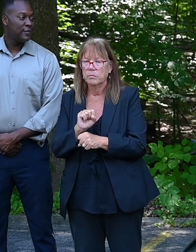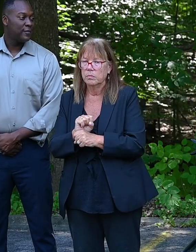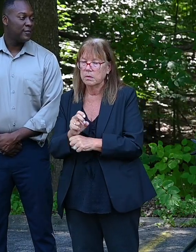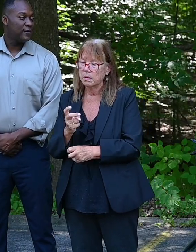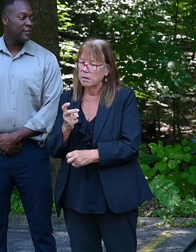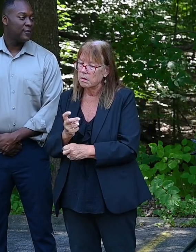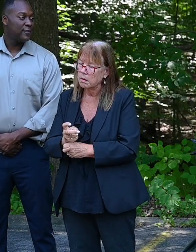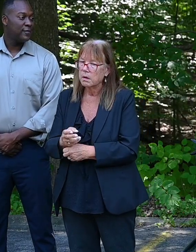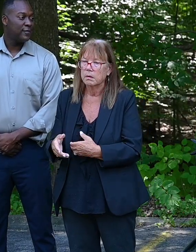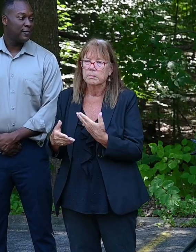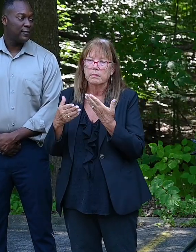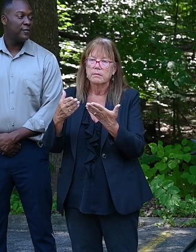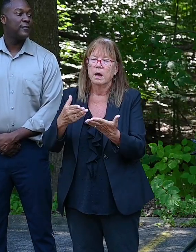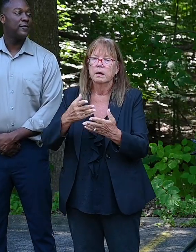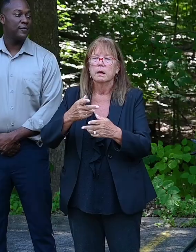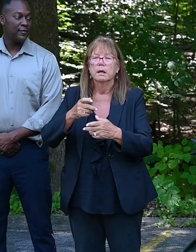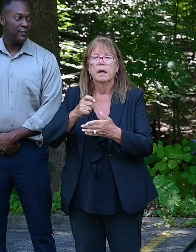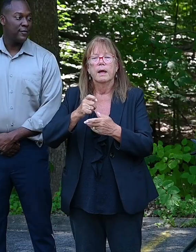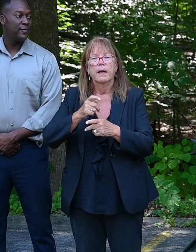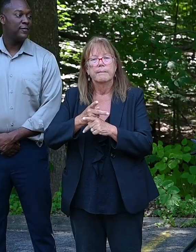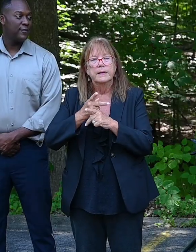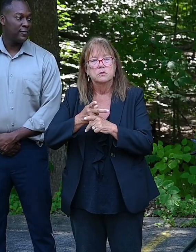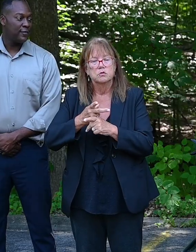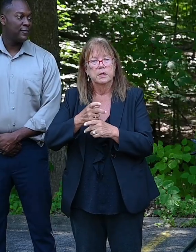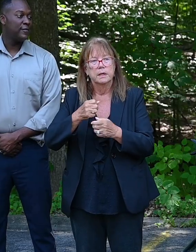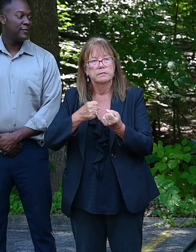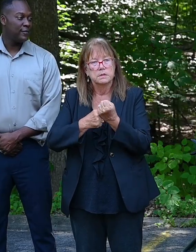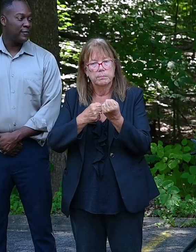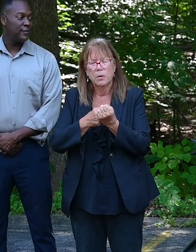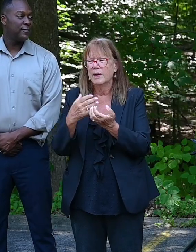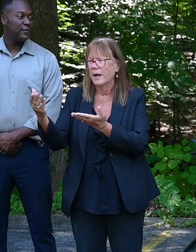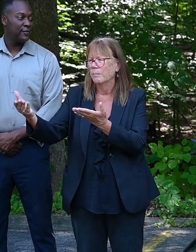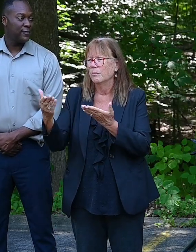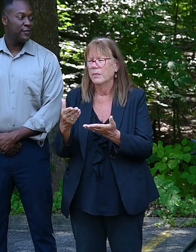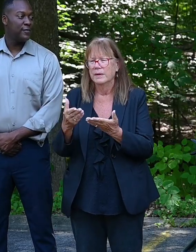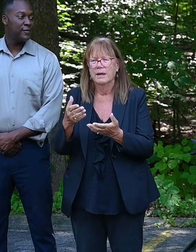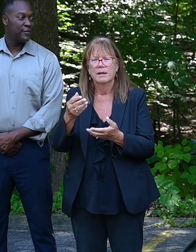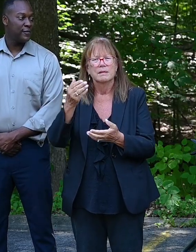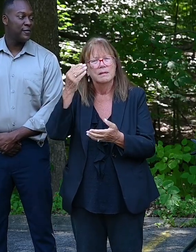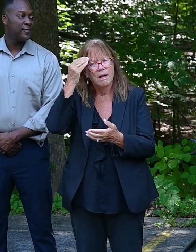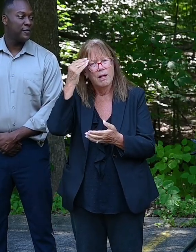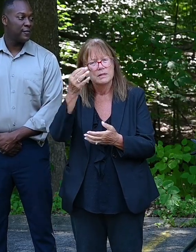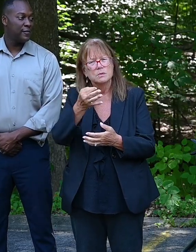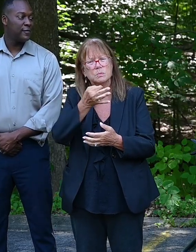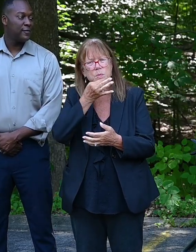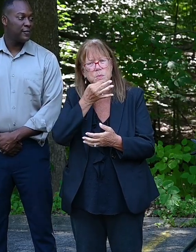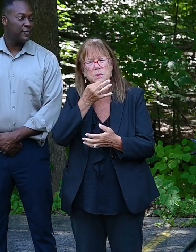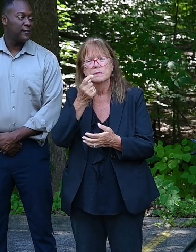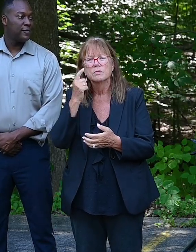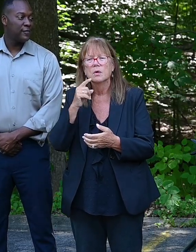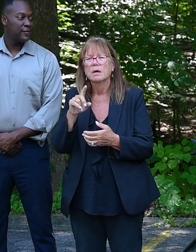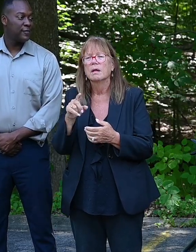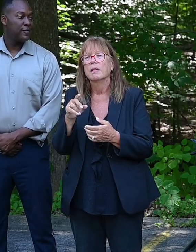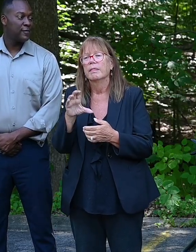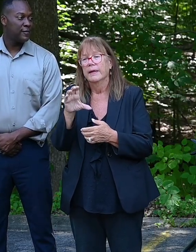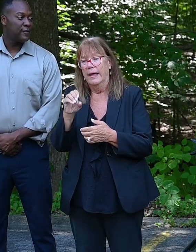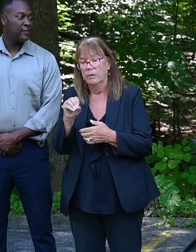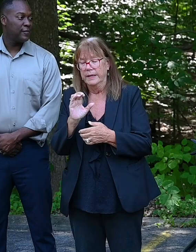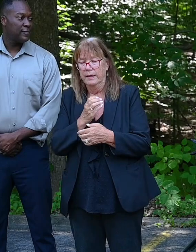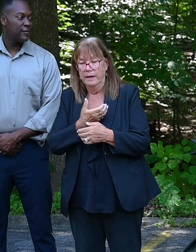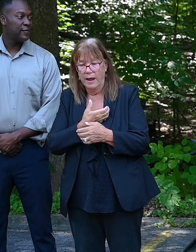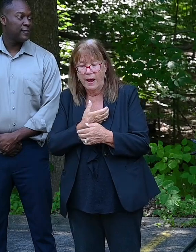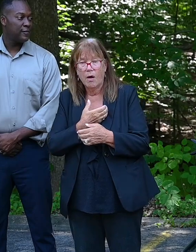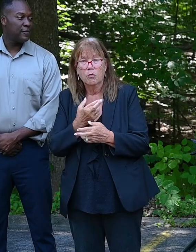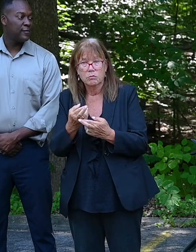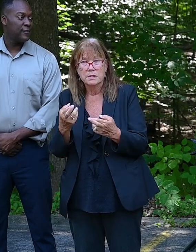significant amount of administrative support, but also bringing a wealth of knowledge and expertise about the county's environmental resources, including our wetlands,